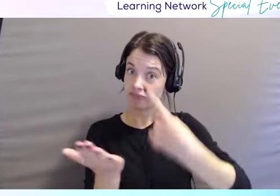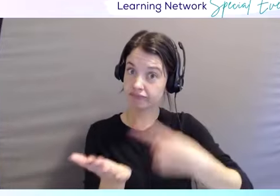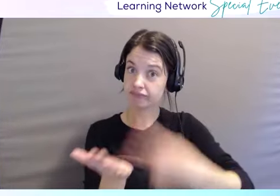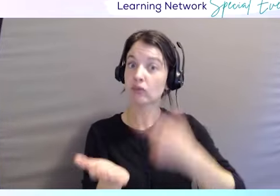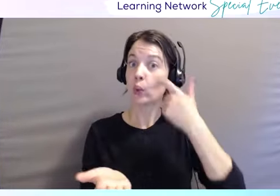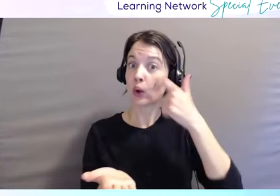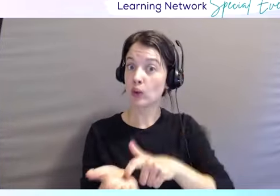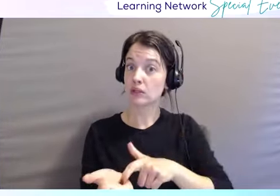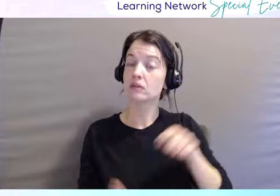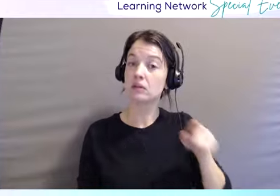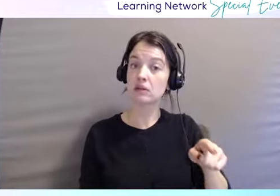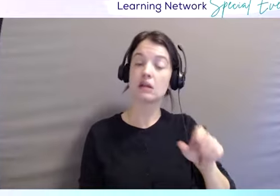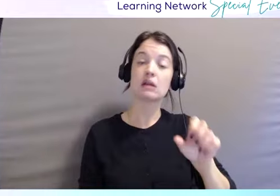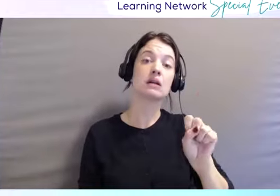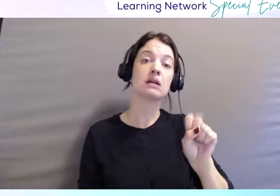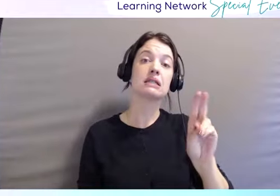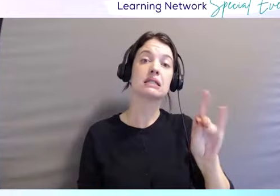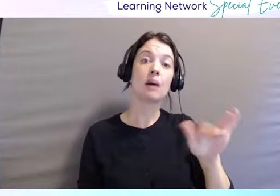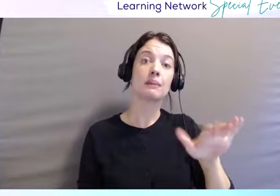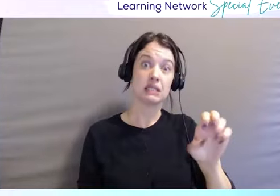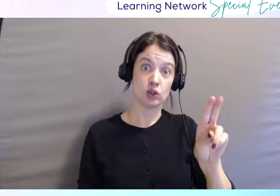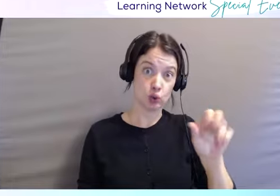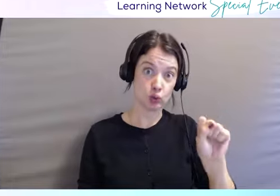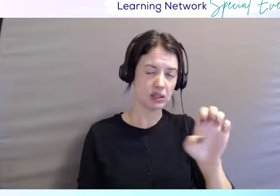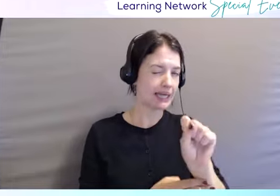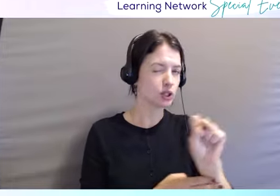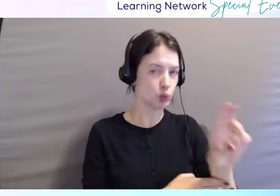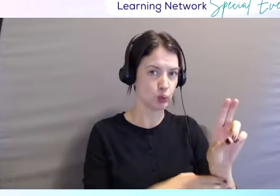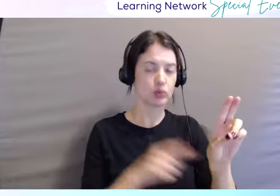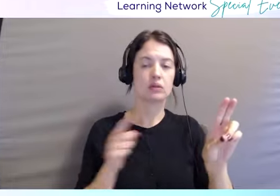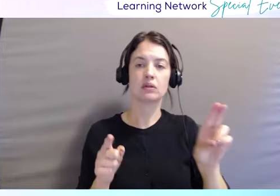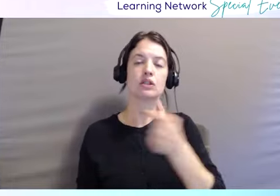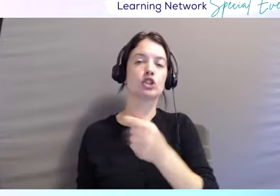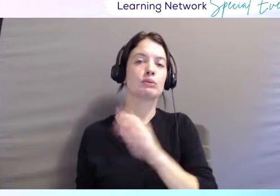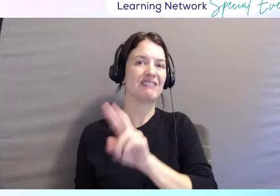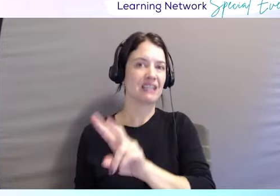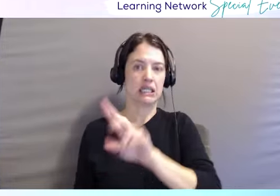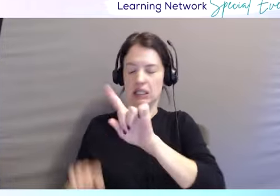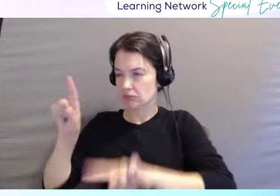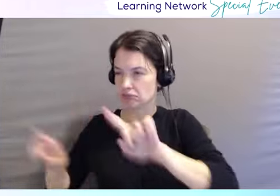substance use and gender-based violence in all of its forms, and what the issues are for action in